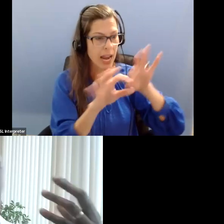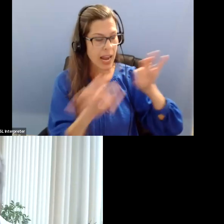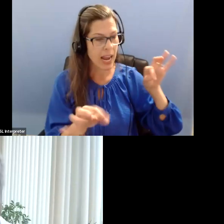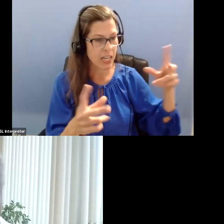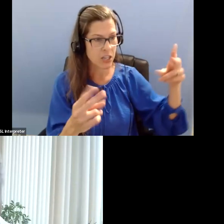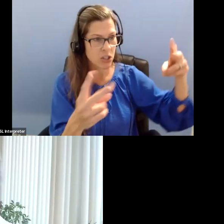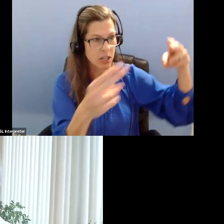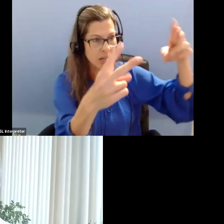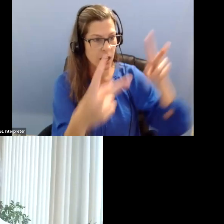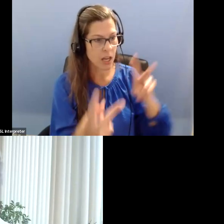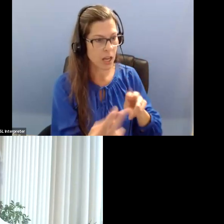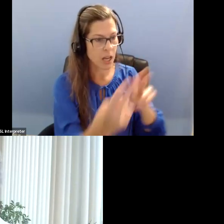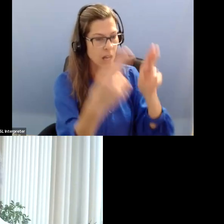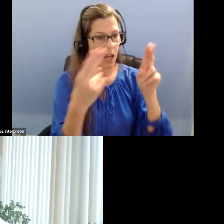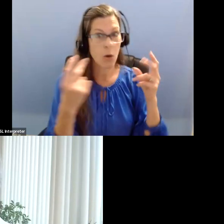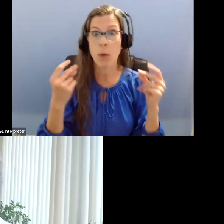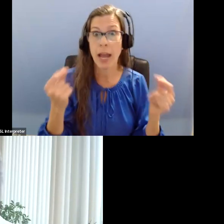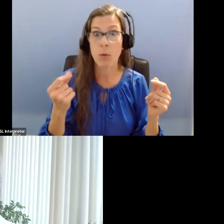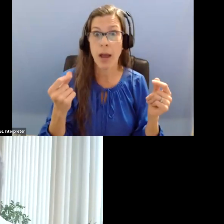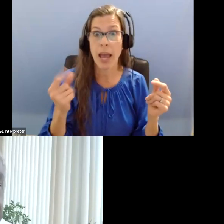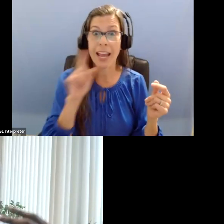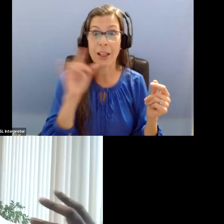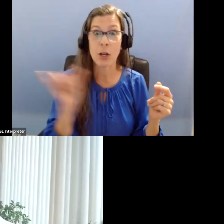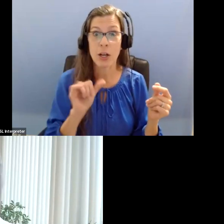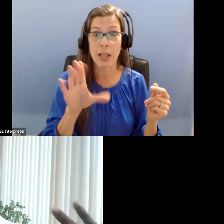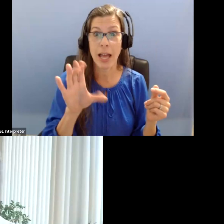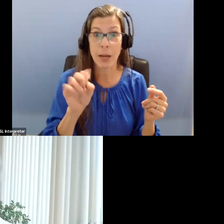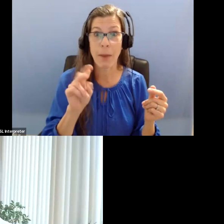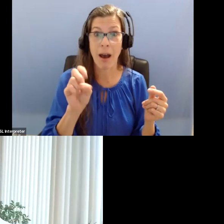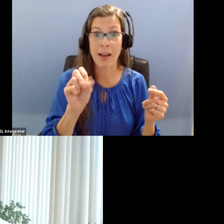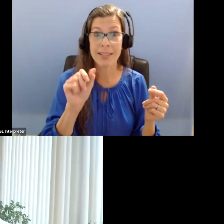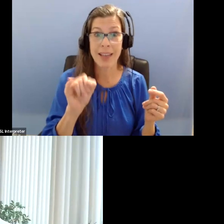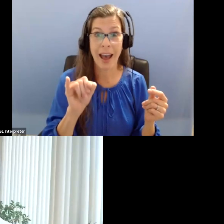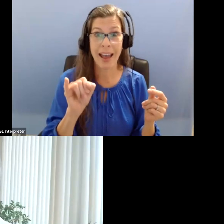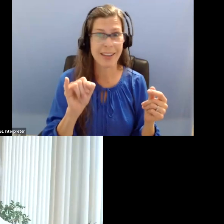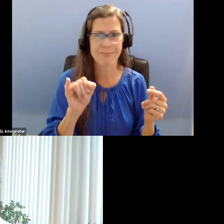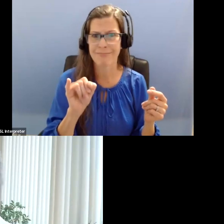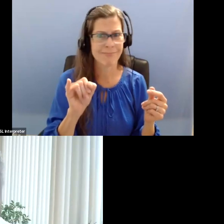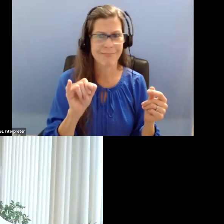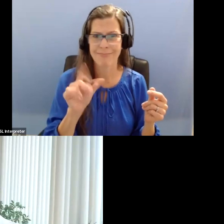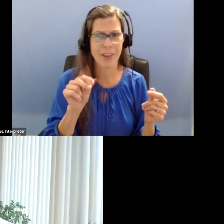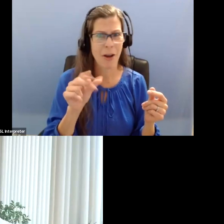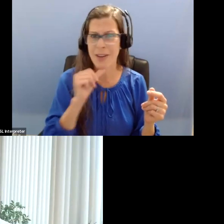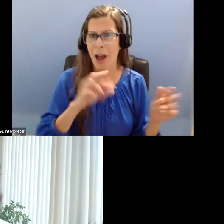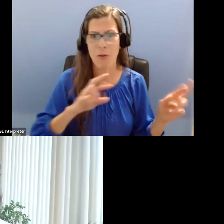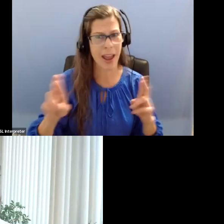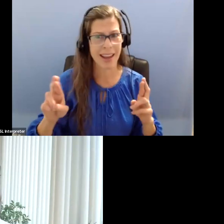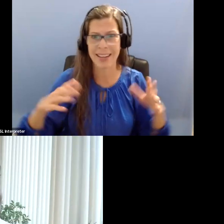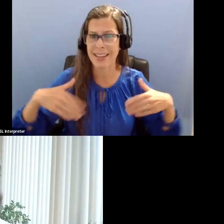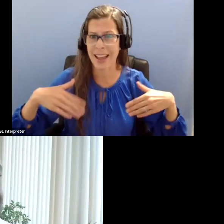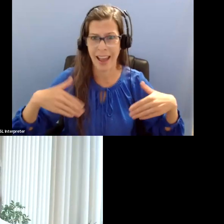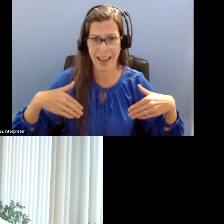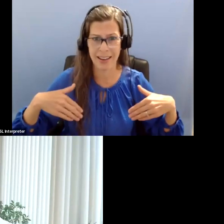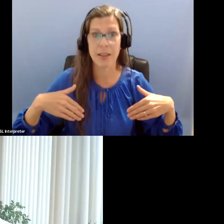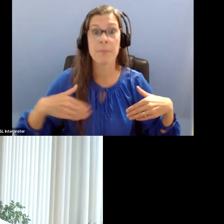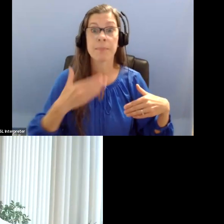to make it look like a bonsai right away. And no tree is ready for that when you first buy it. The best thing you can do is